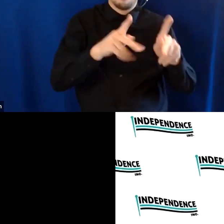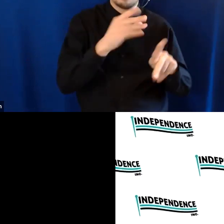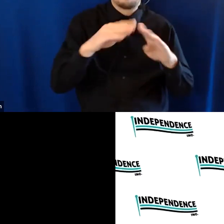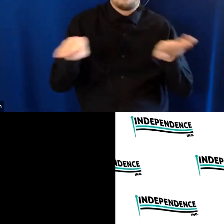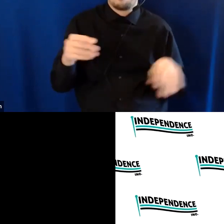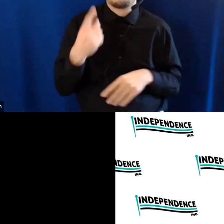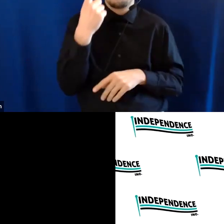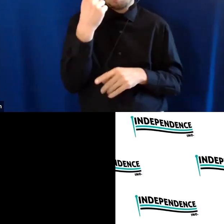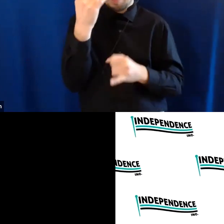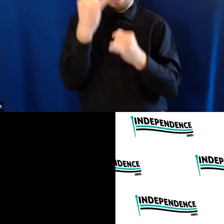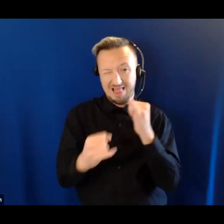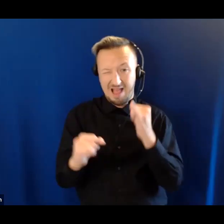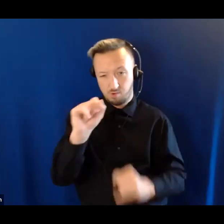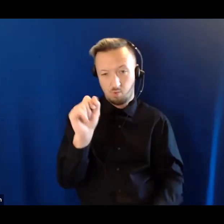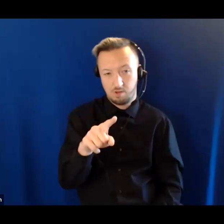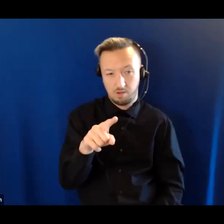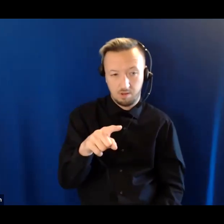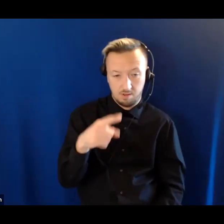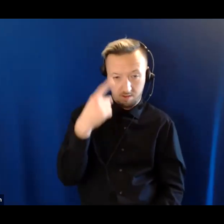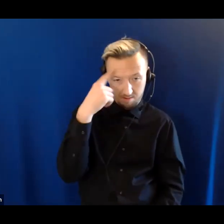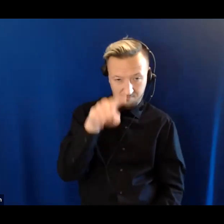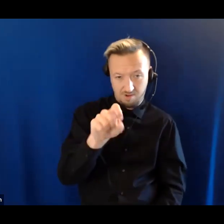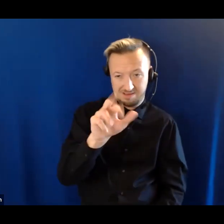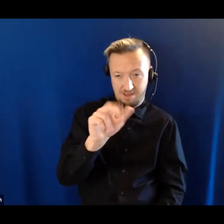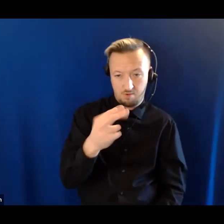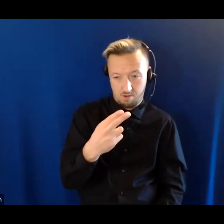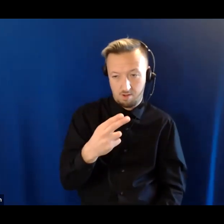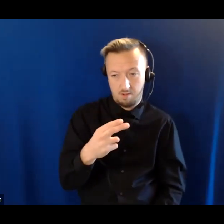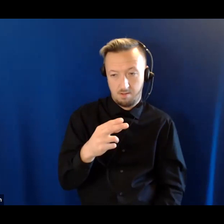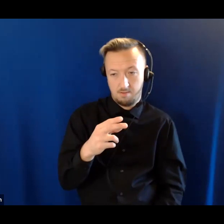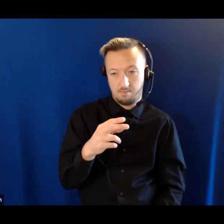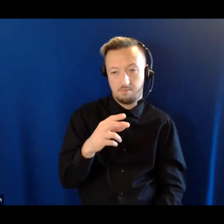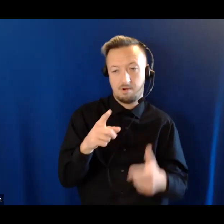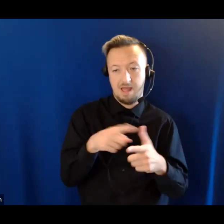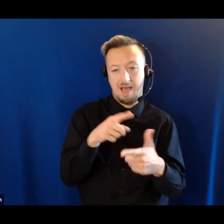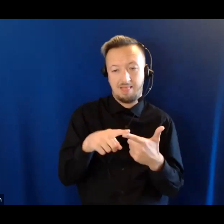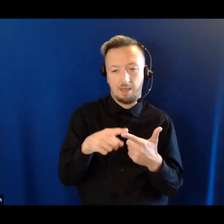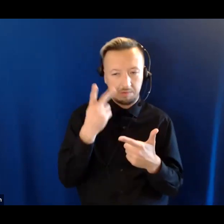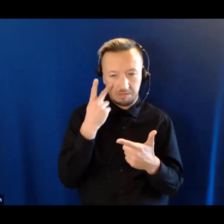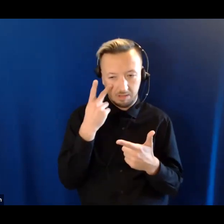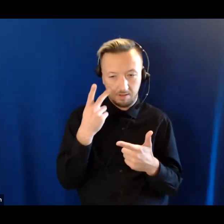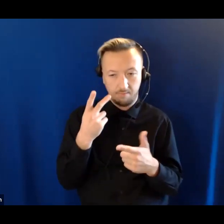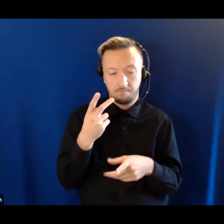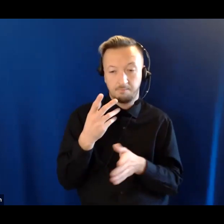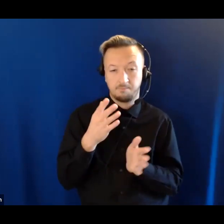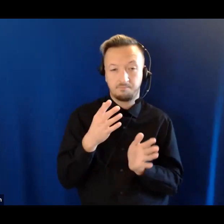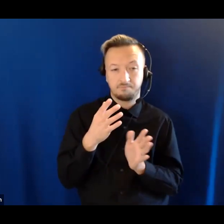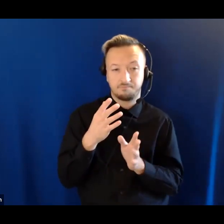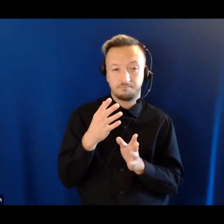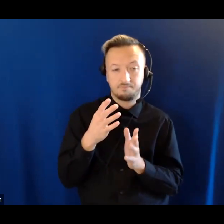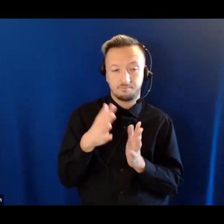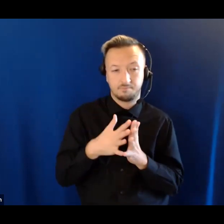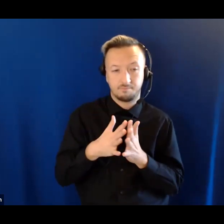gonna have one quick last question here for Sarah, and then we'll see where we're at then. We've lost a